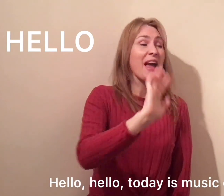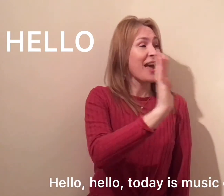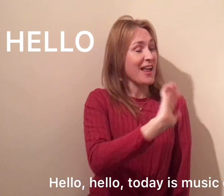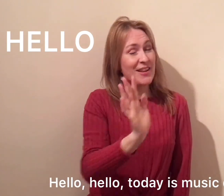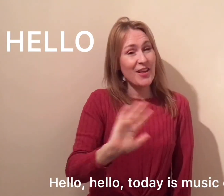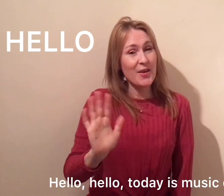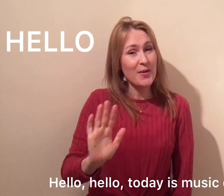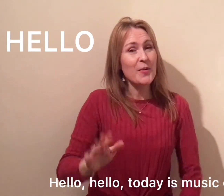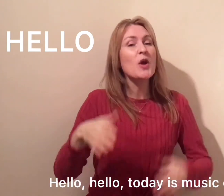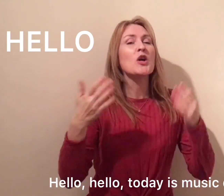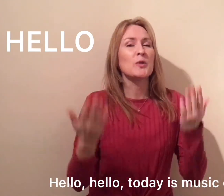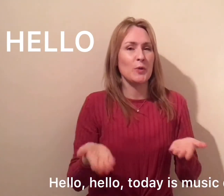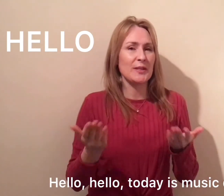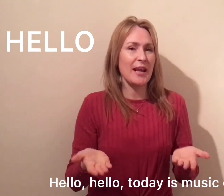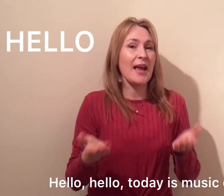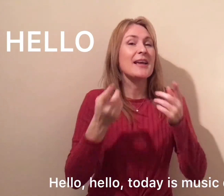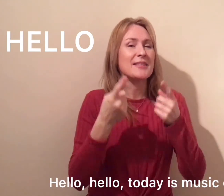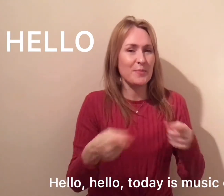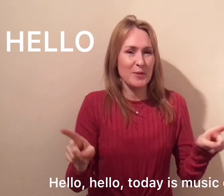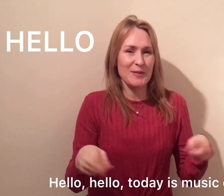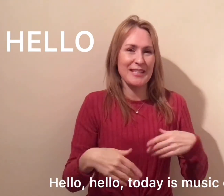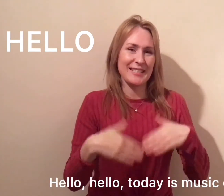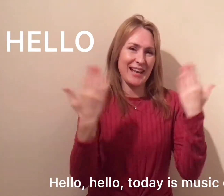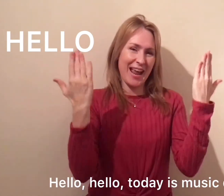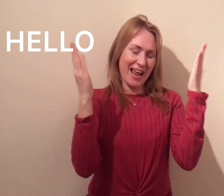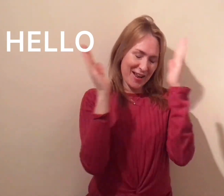Hello. Today is music day.